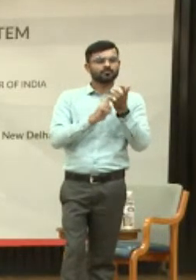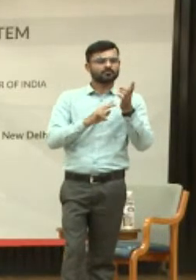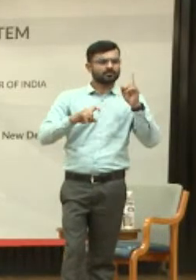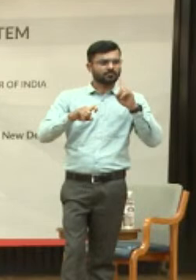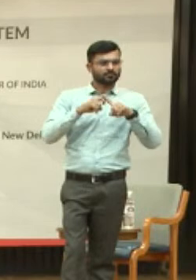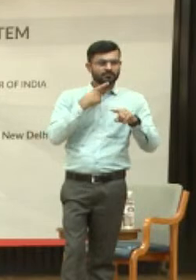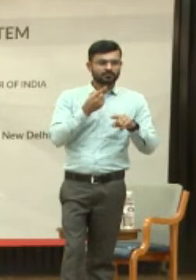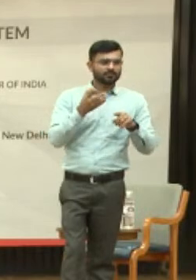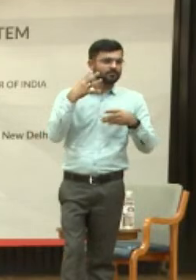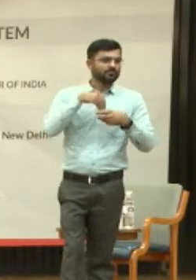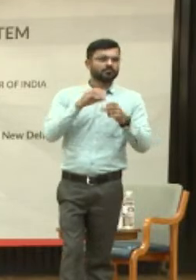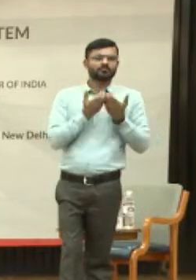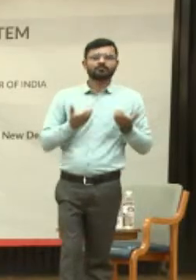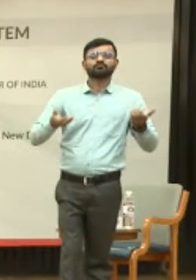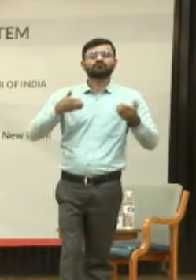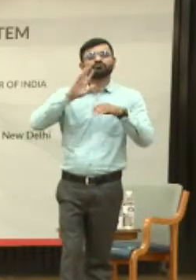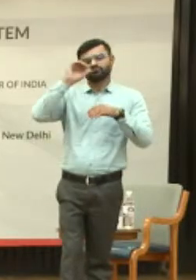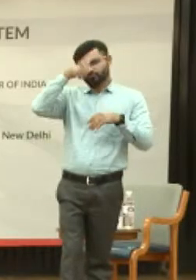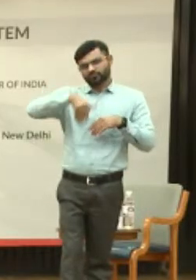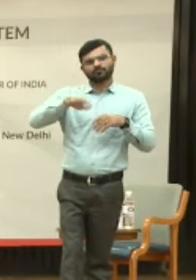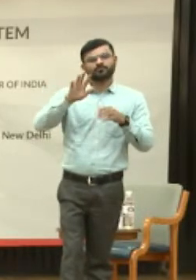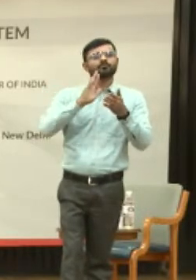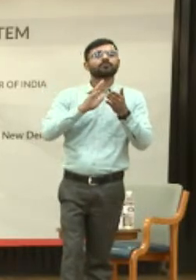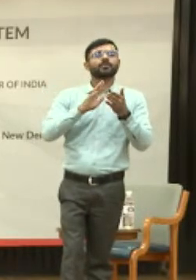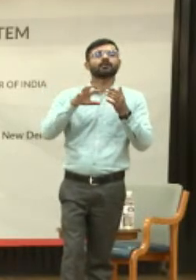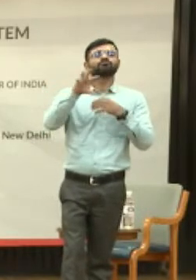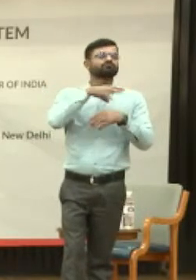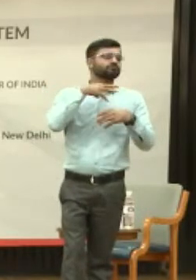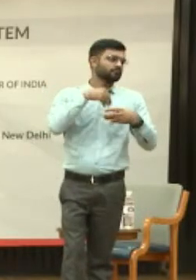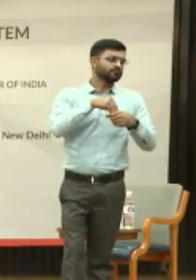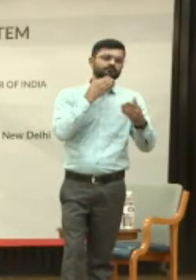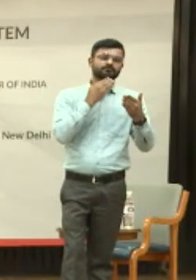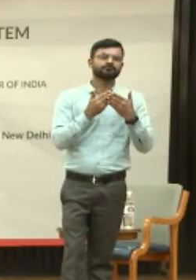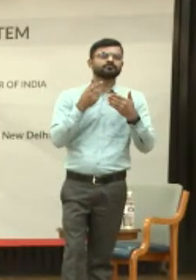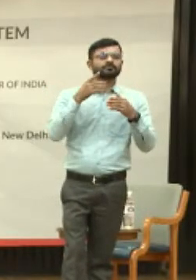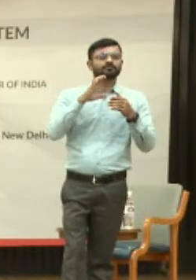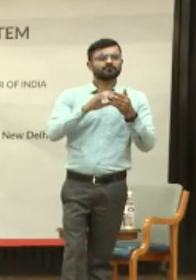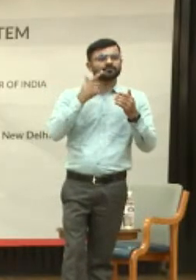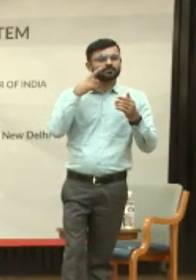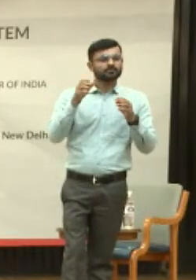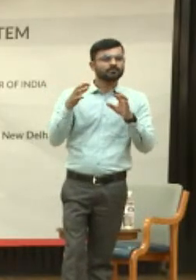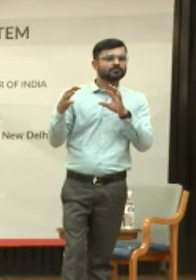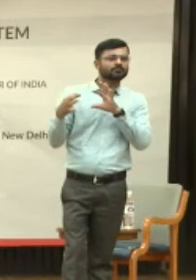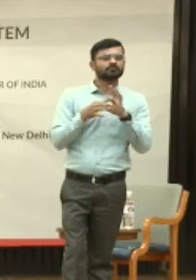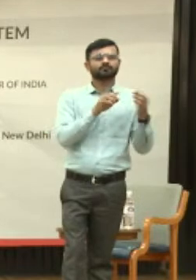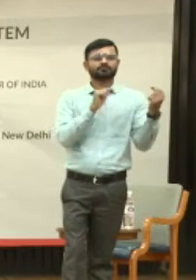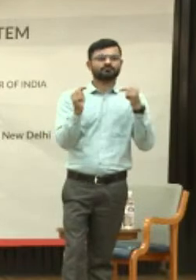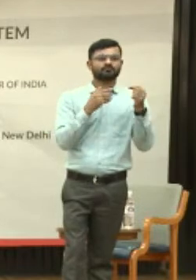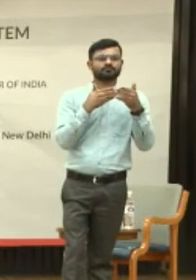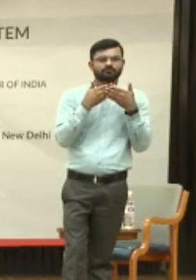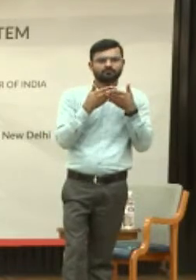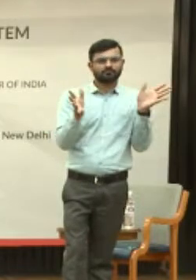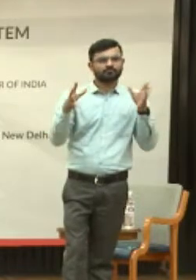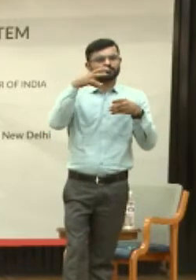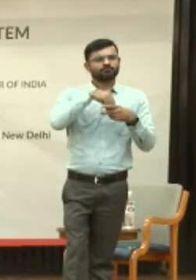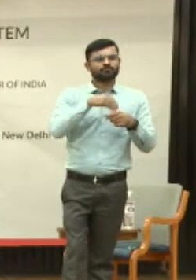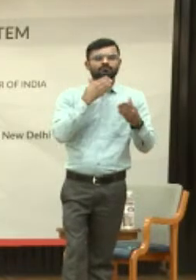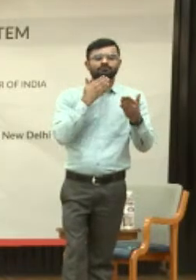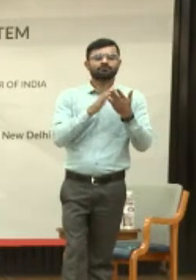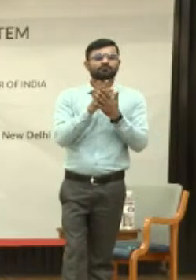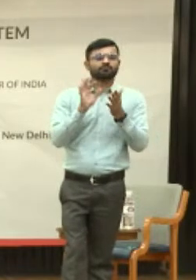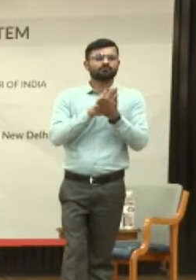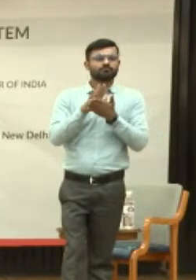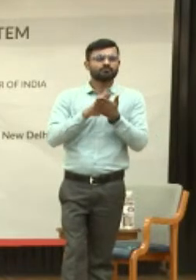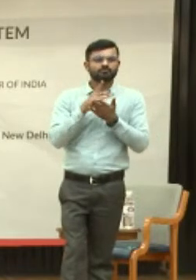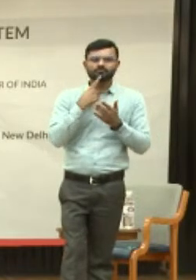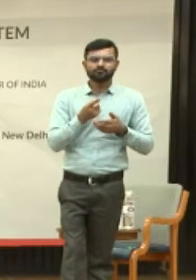and not the Parliament of India or any state legislature. Thankfully, the CIC threw this argument out the window and says nothing doing it